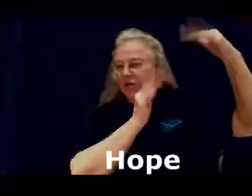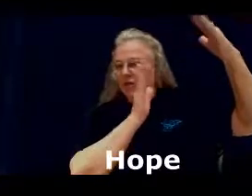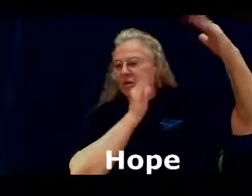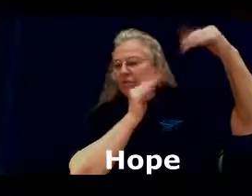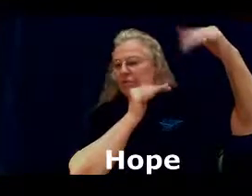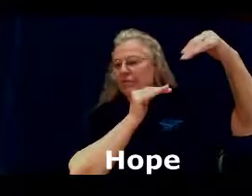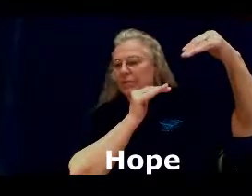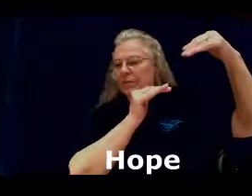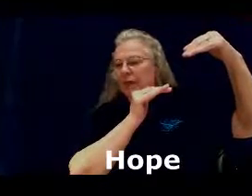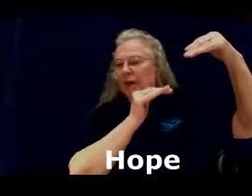other.